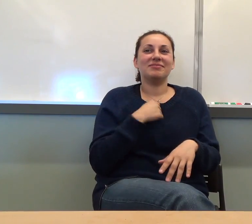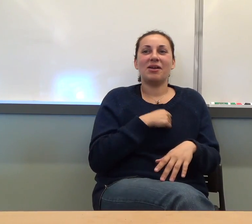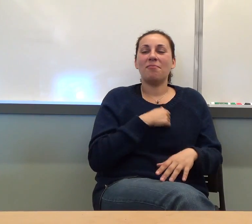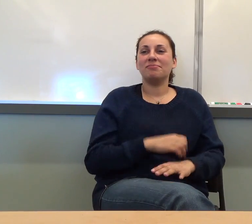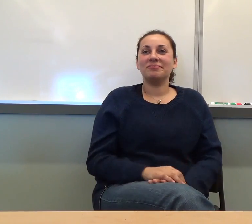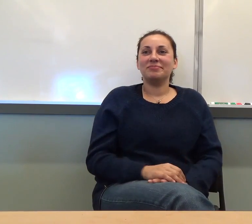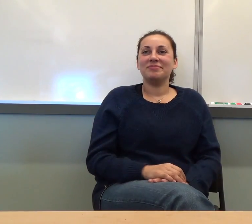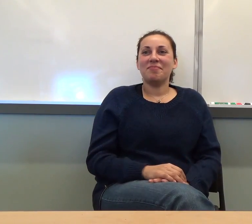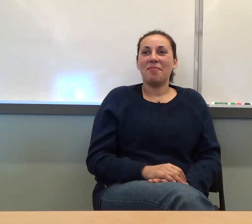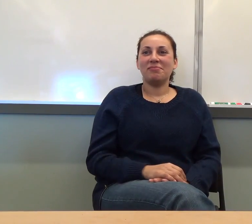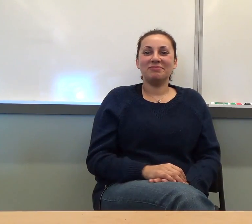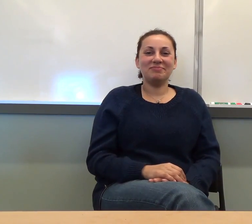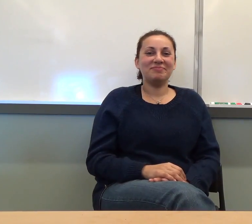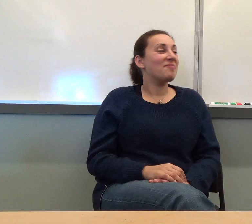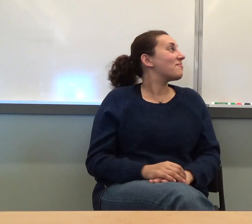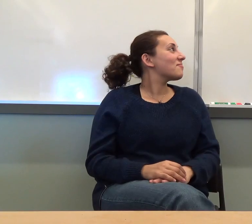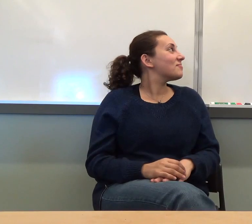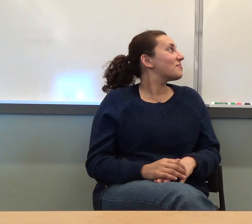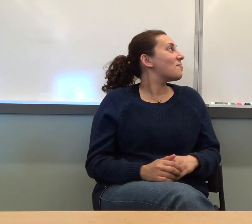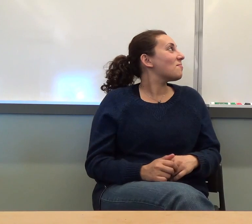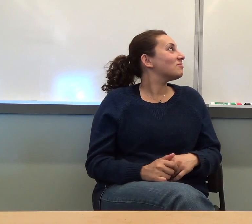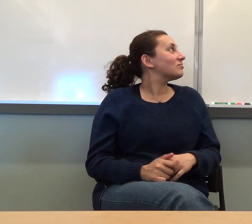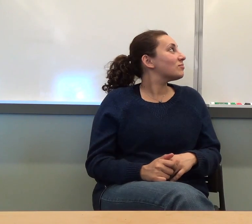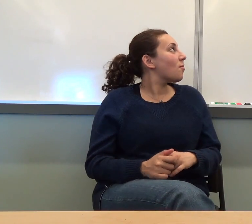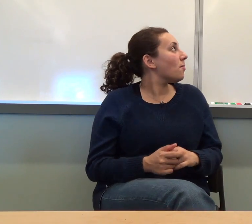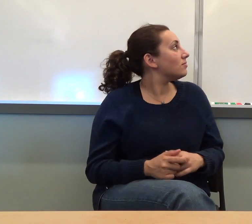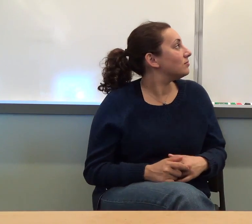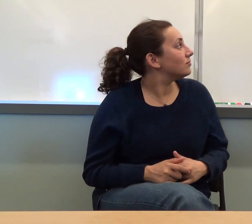Your book calls it a type of ratio